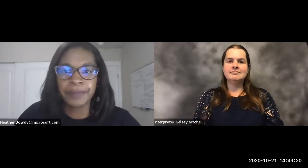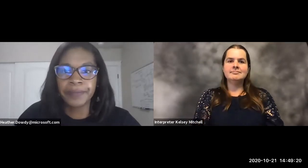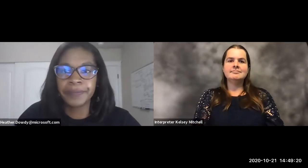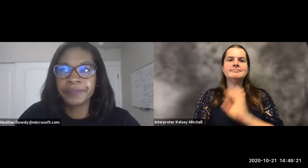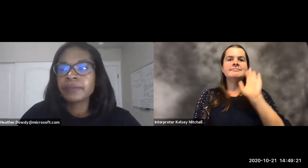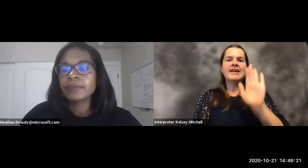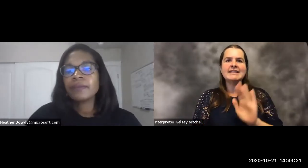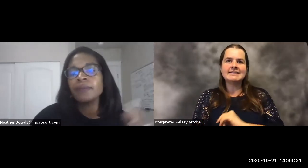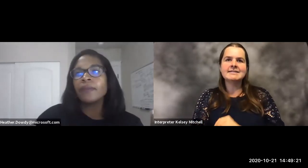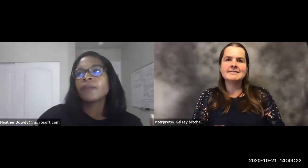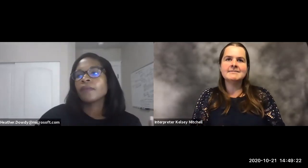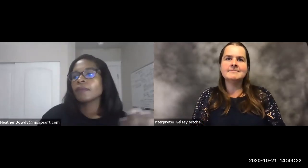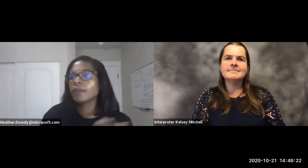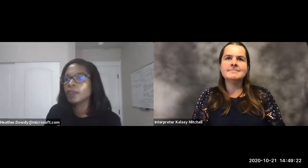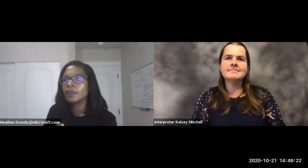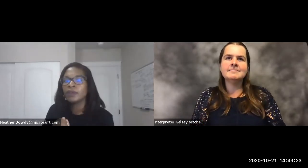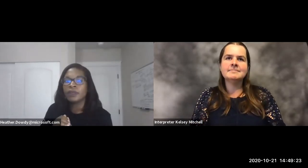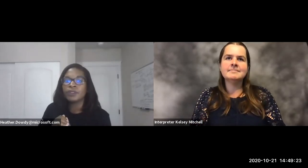Fantastic.